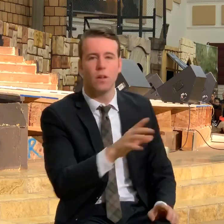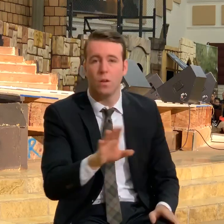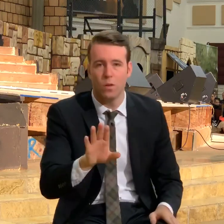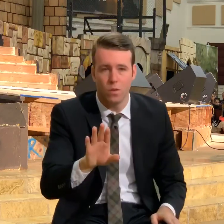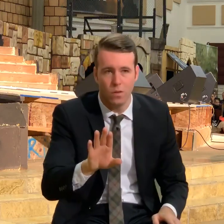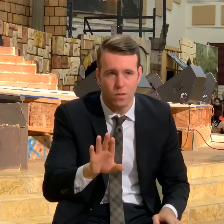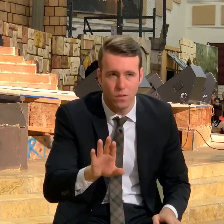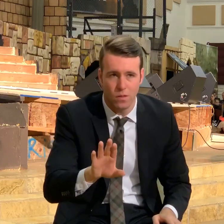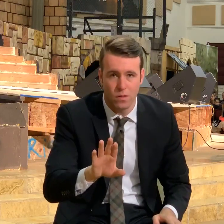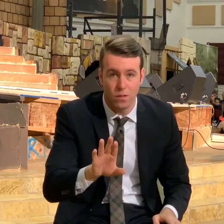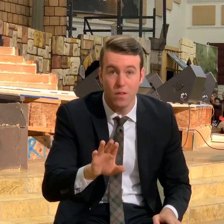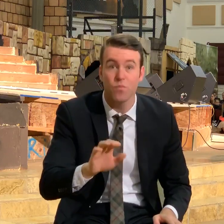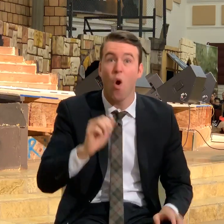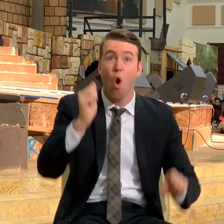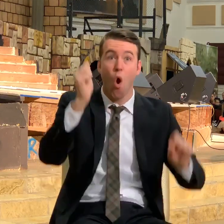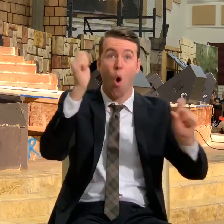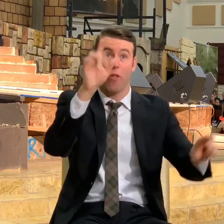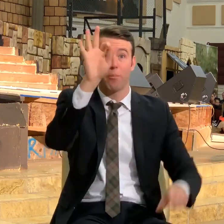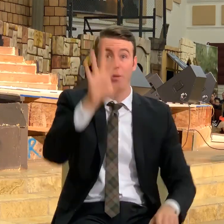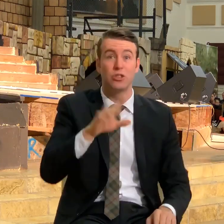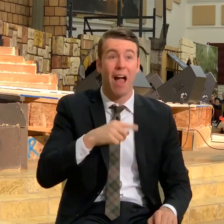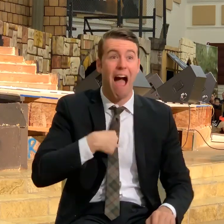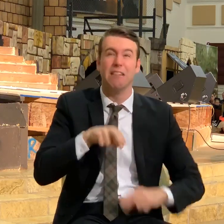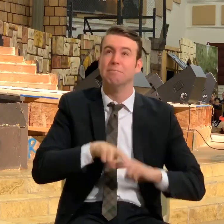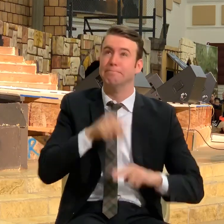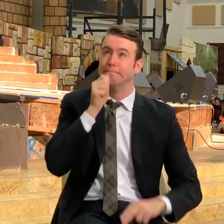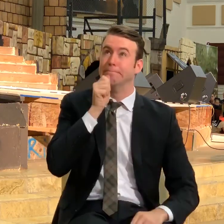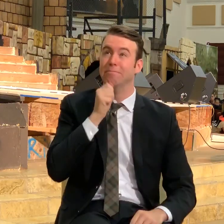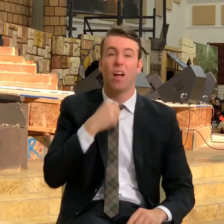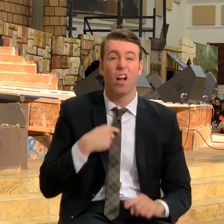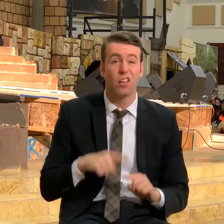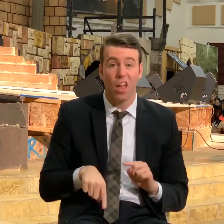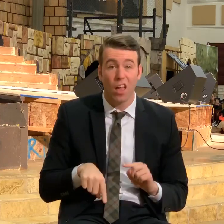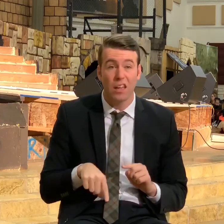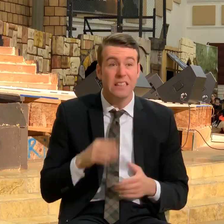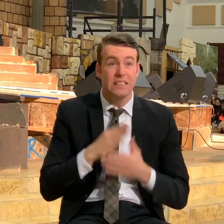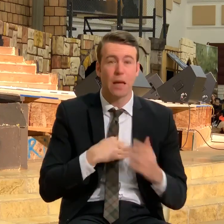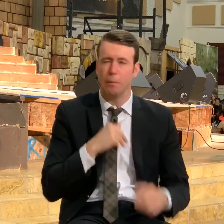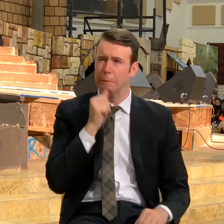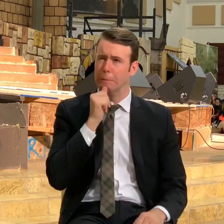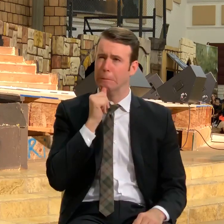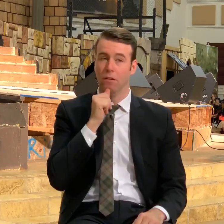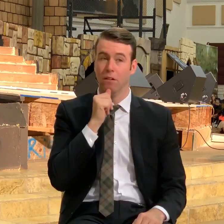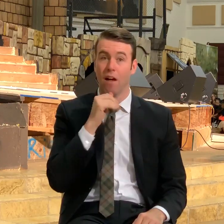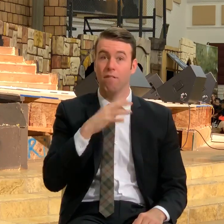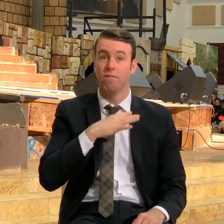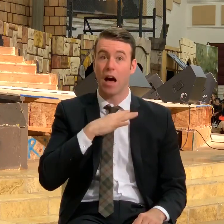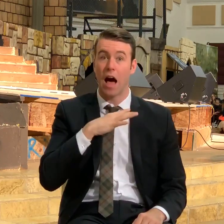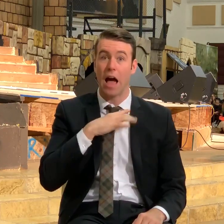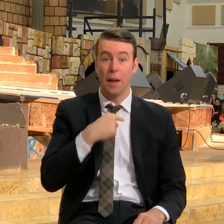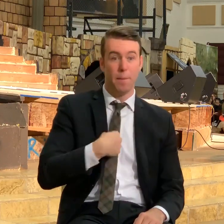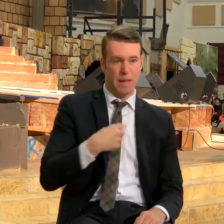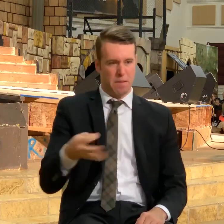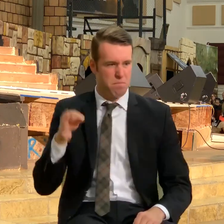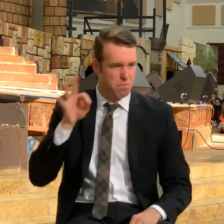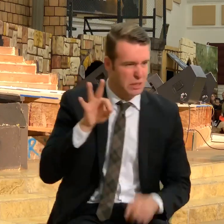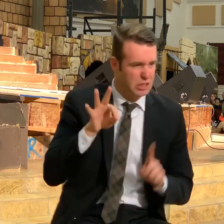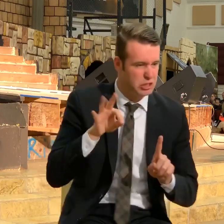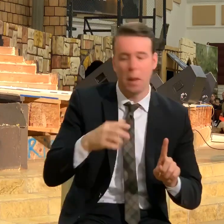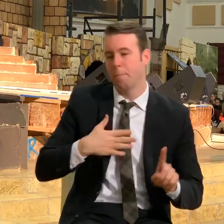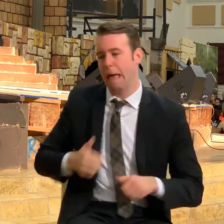I couldn't sit under every preacher. I'm not going to hold people to a standard that I wouldn't even live up to.